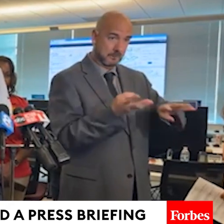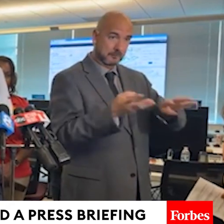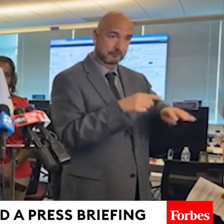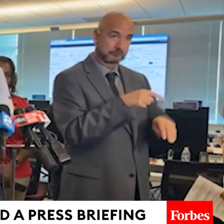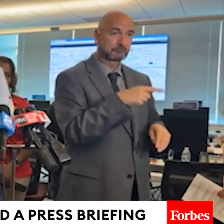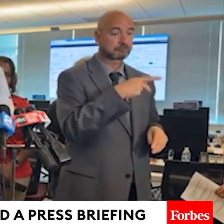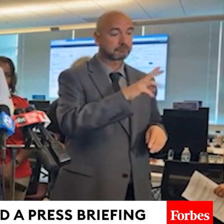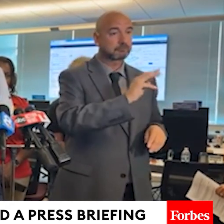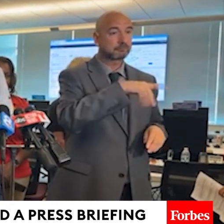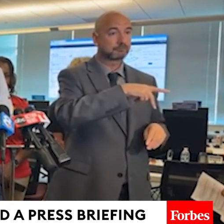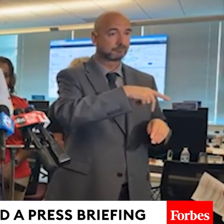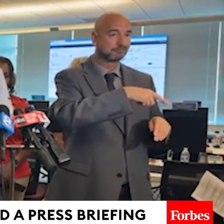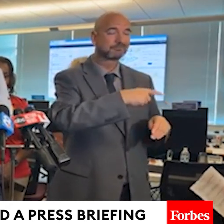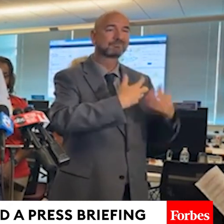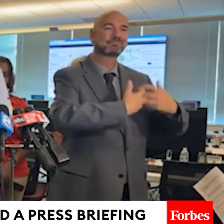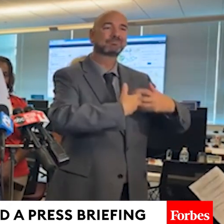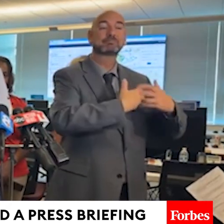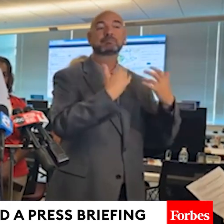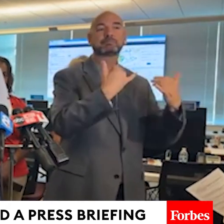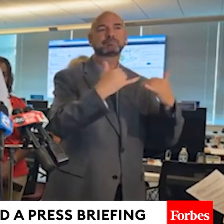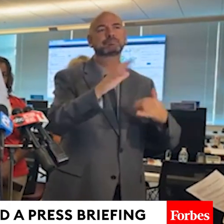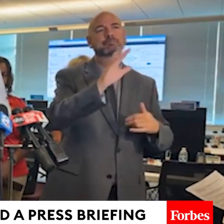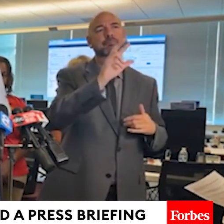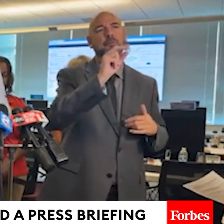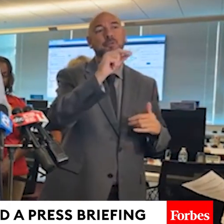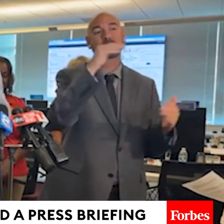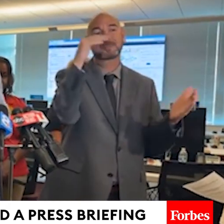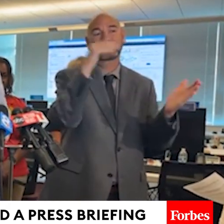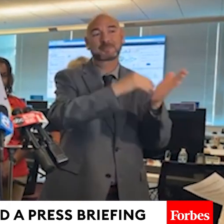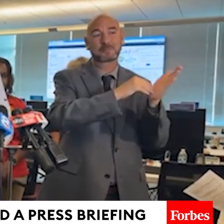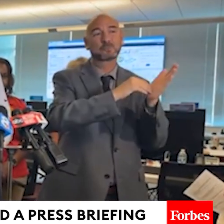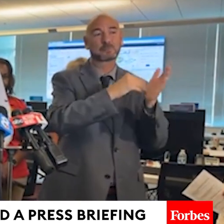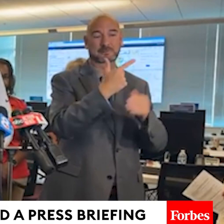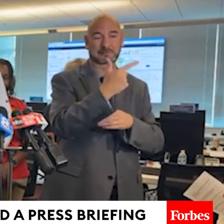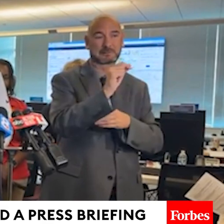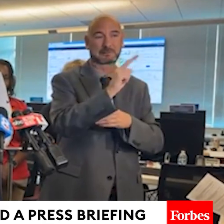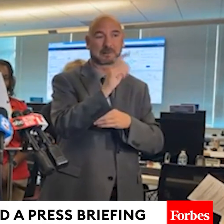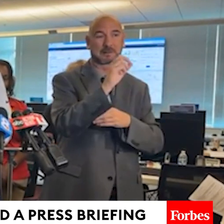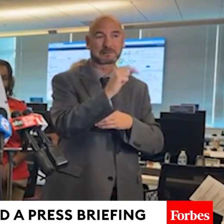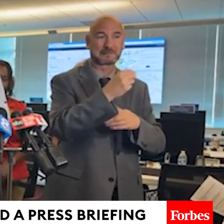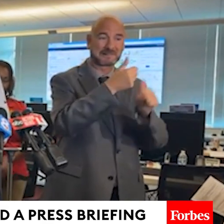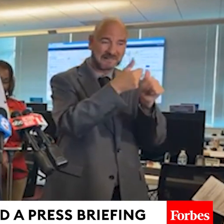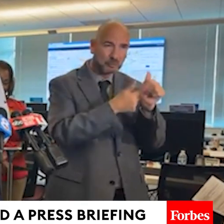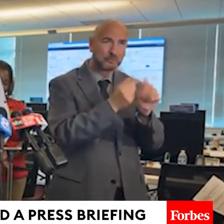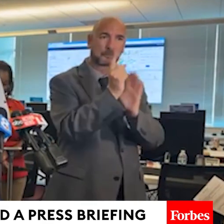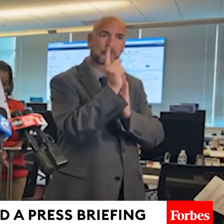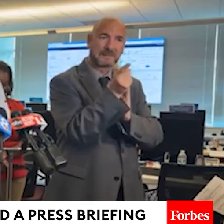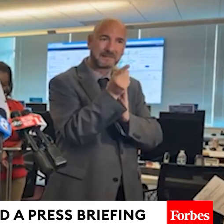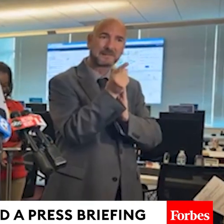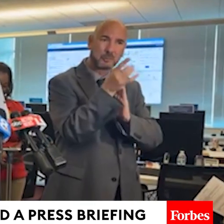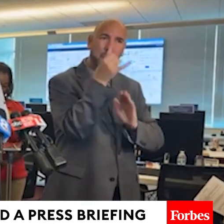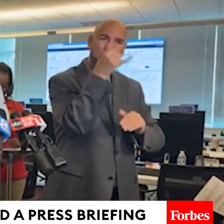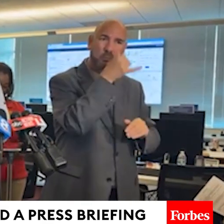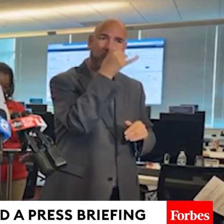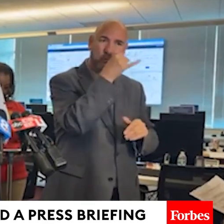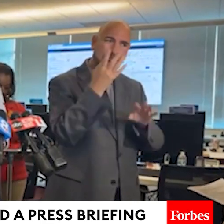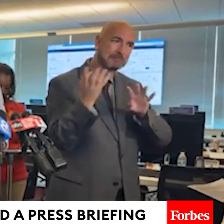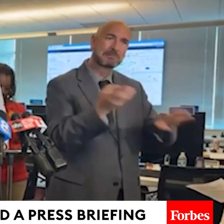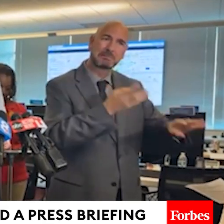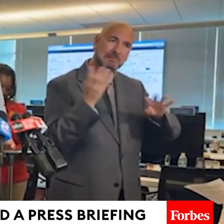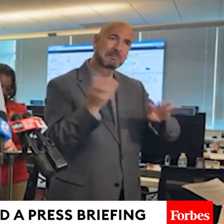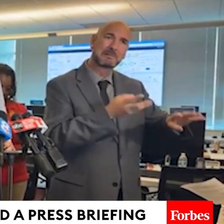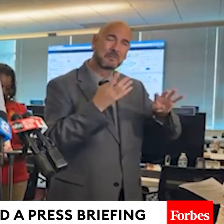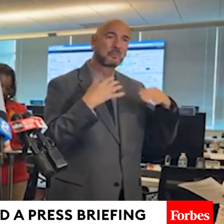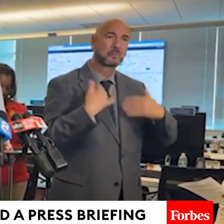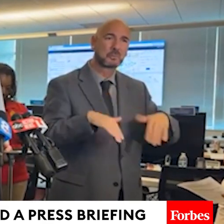at 30,000 gallons a minute. We are pulling the water out of there. So